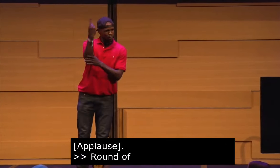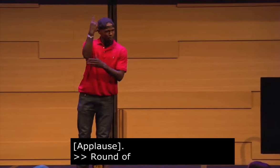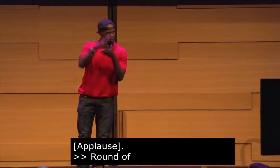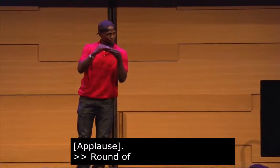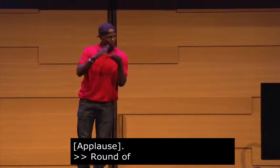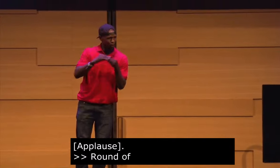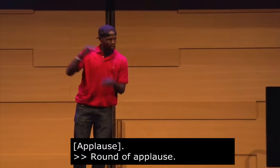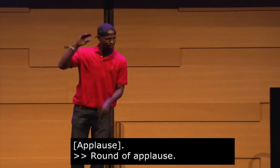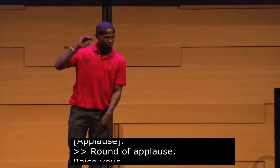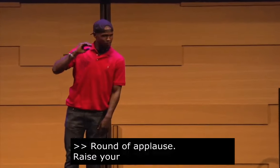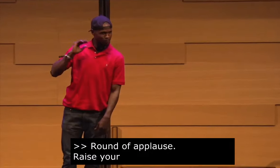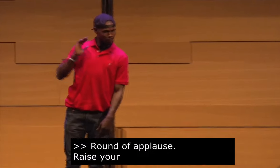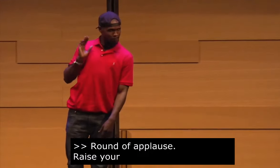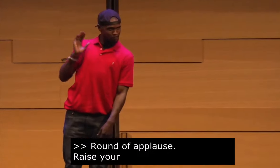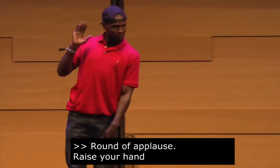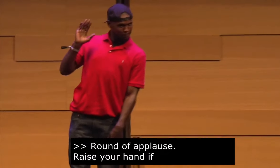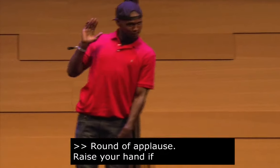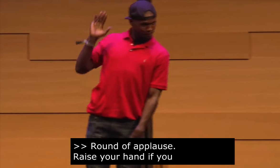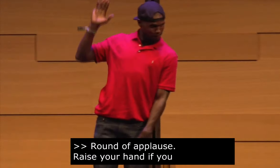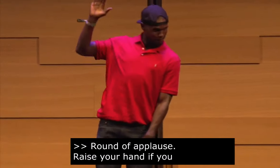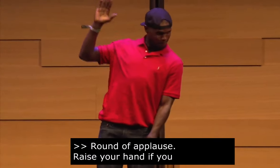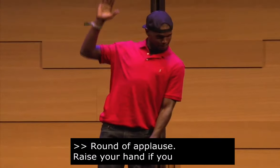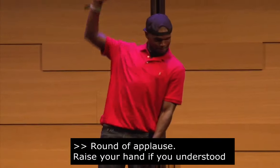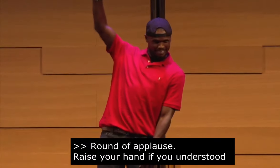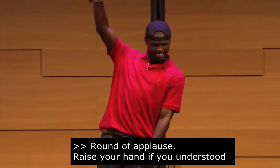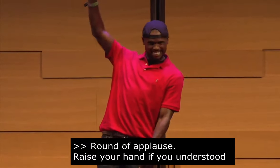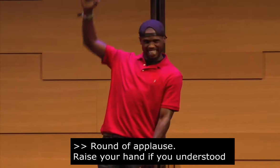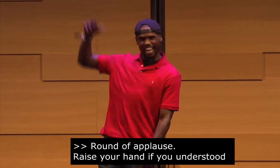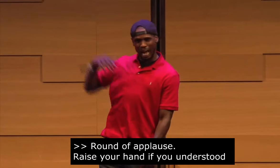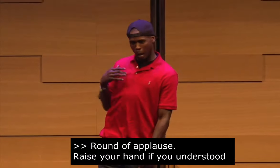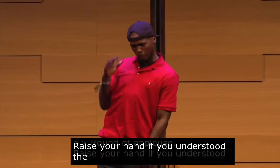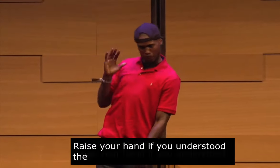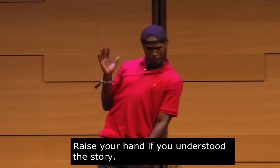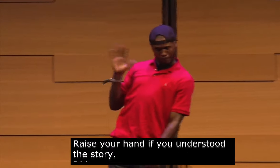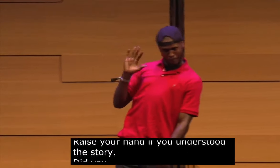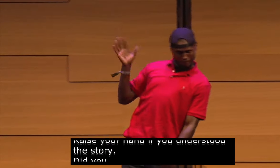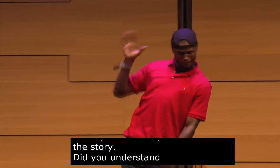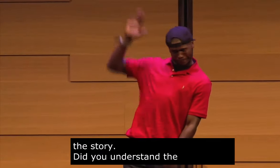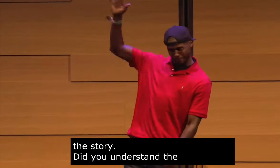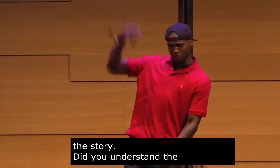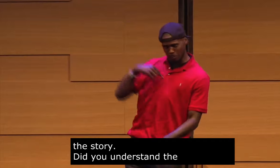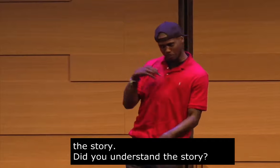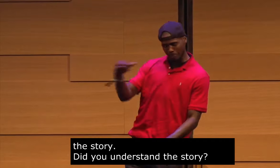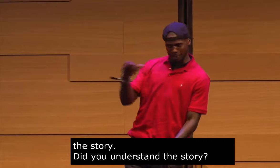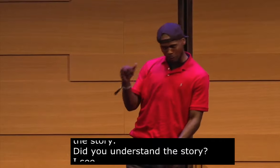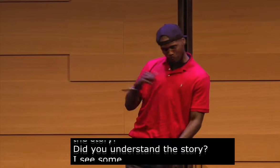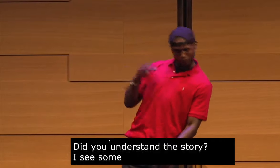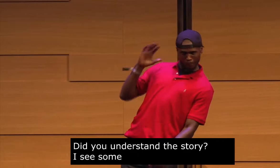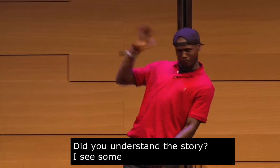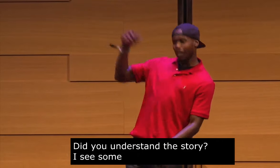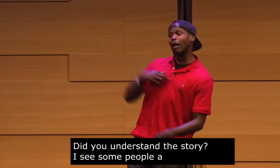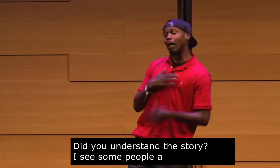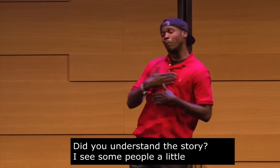Round of applause. Raise your hand if you understood the story. Do you understand the story? I mean, I see some people a little bit iffy, you